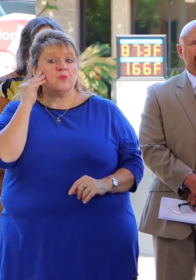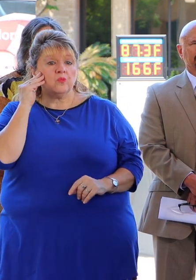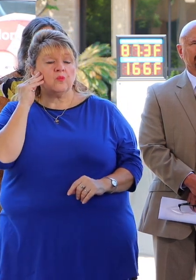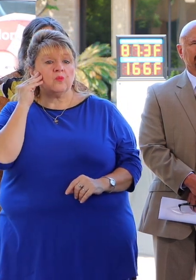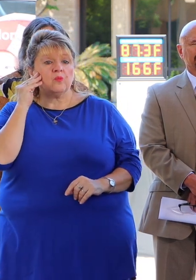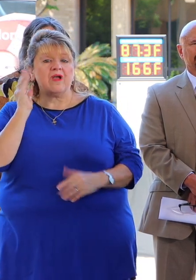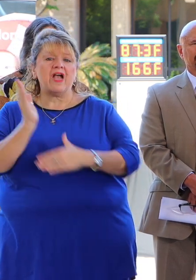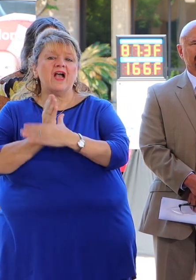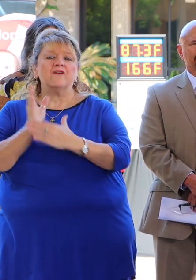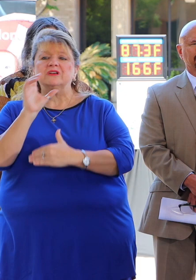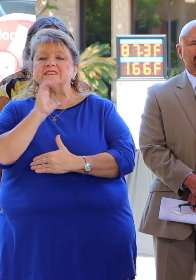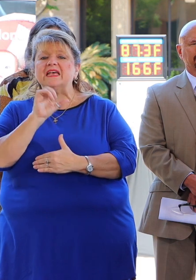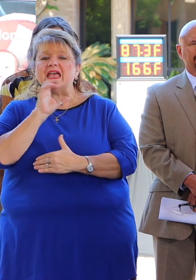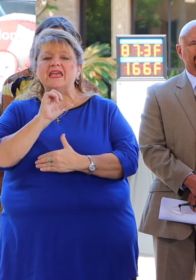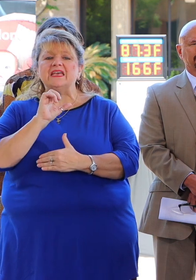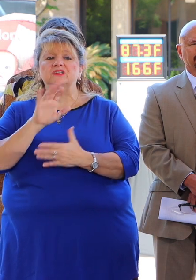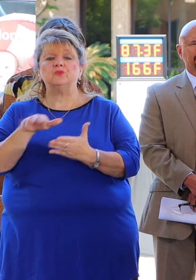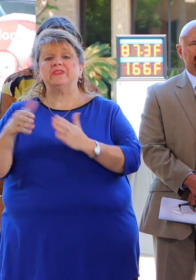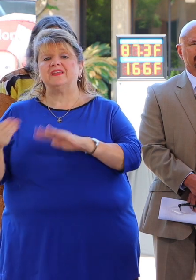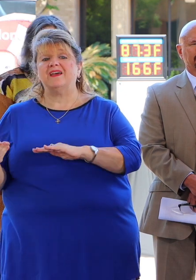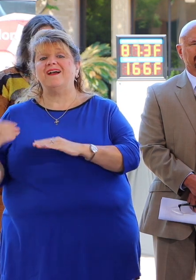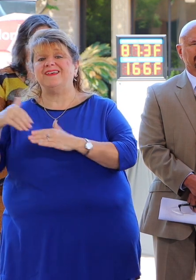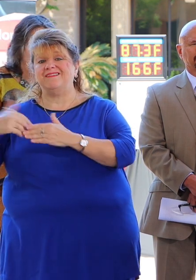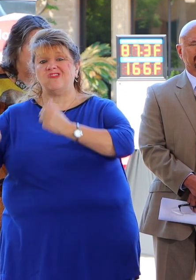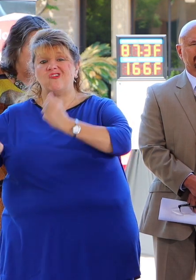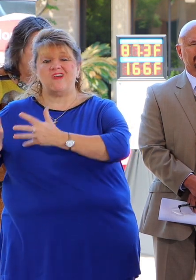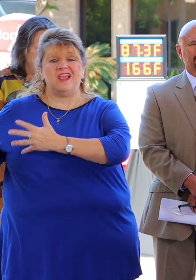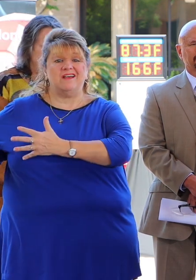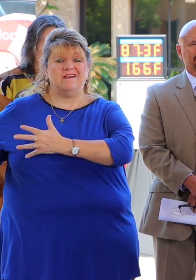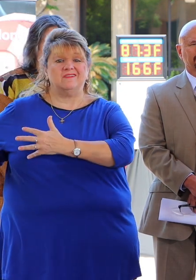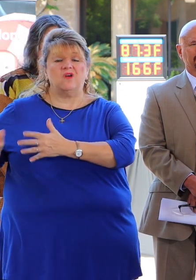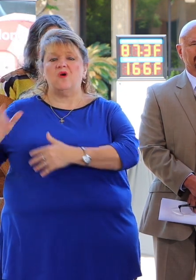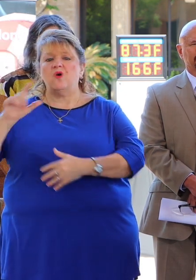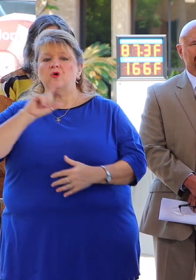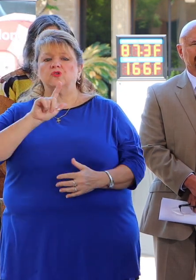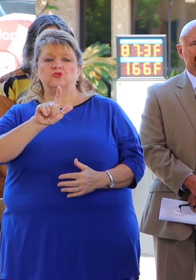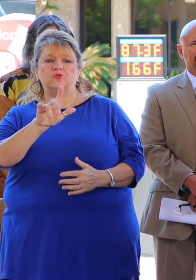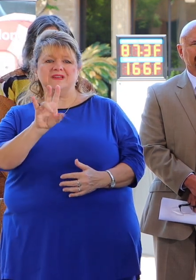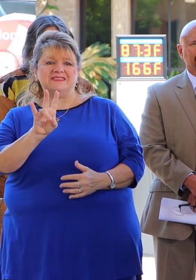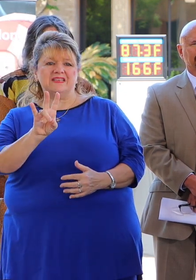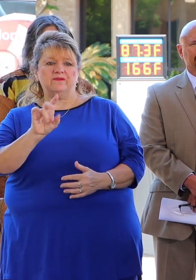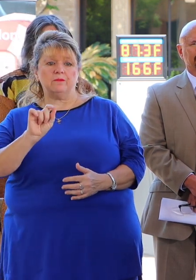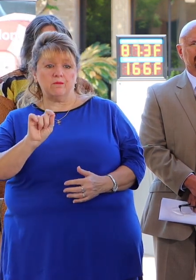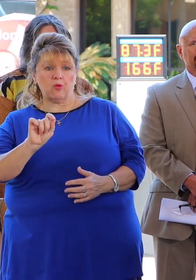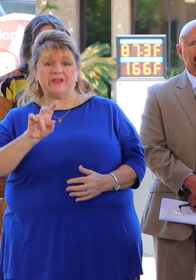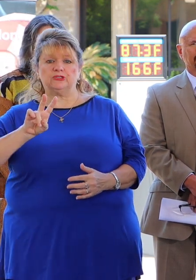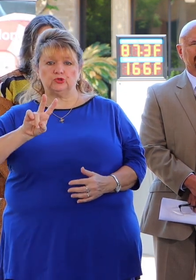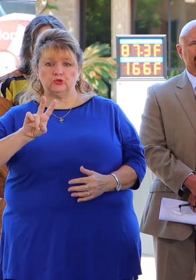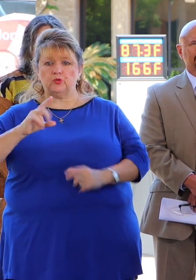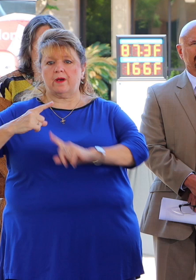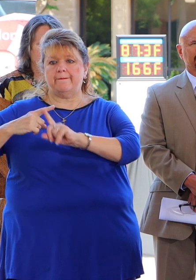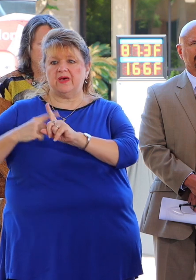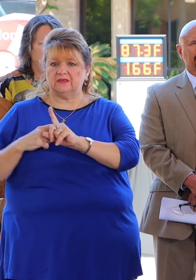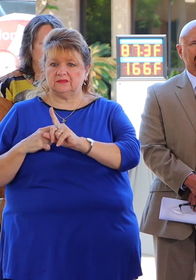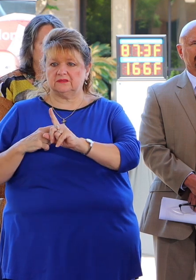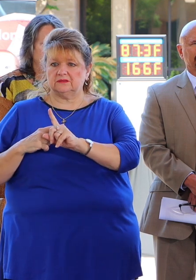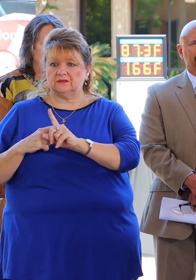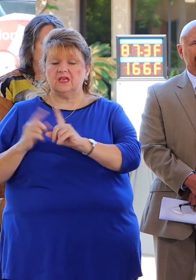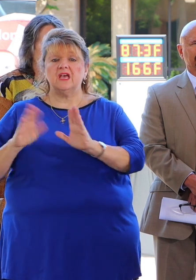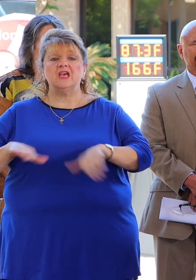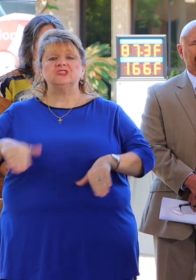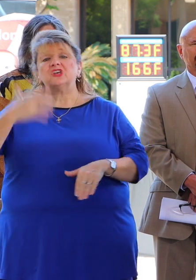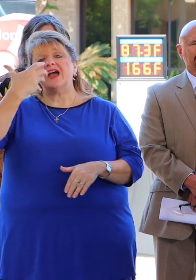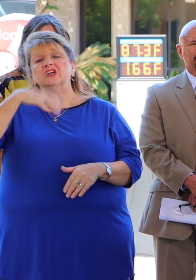average age of a child who dies is 27.2 months, and child heat